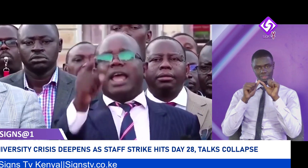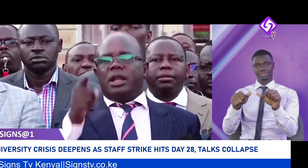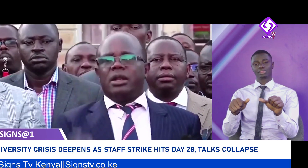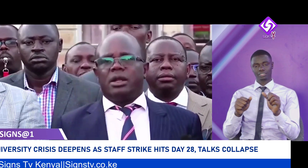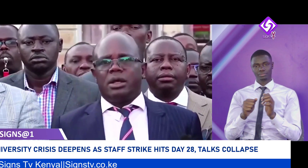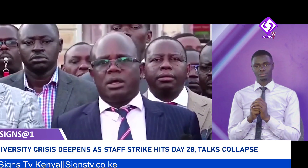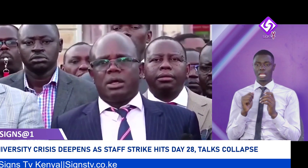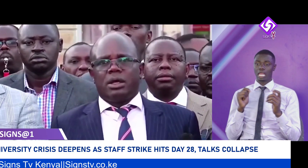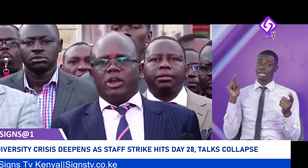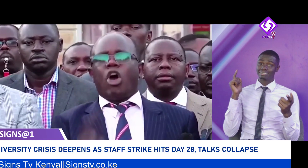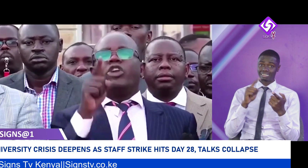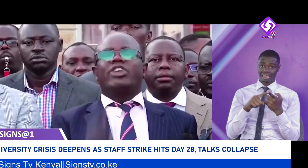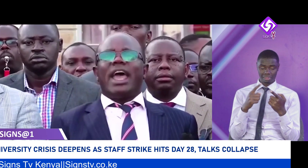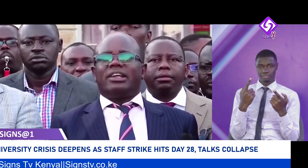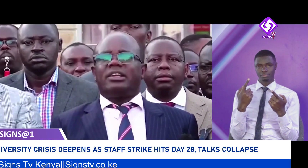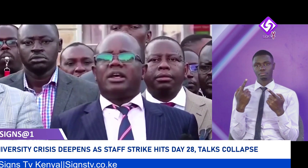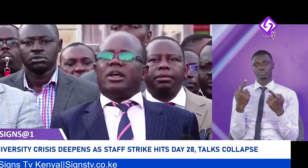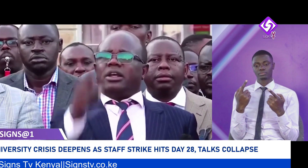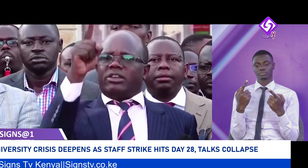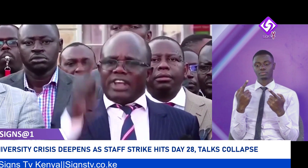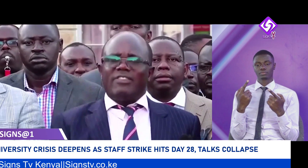until don't get